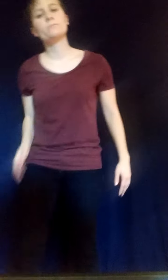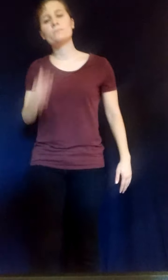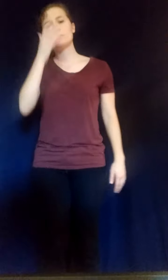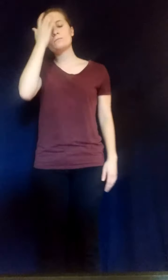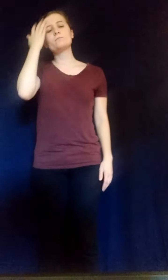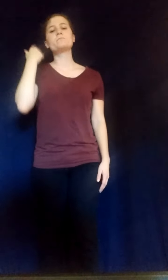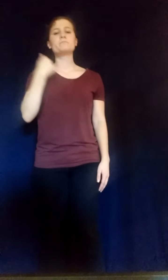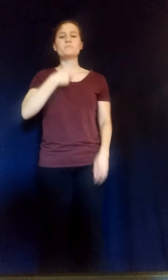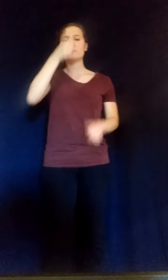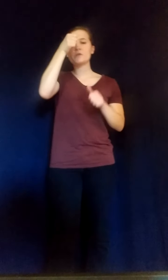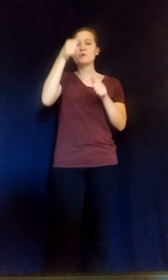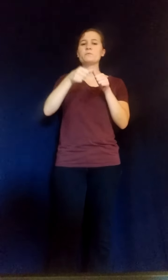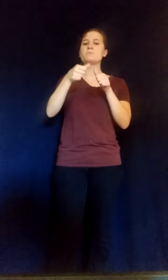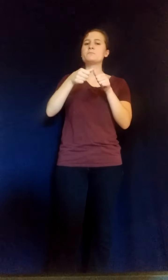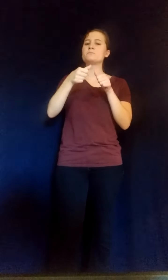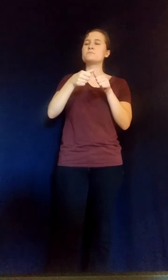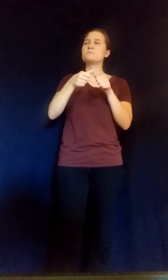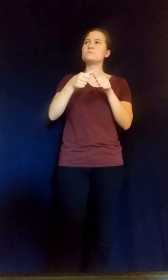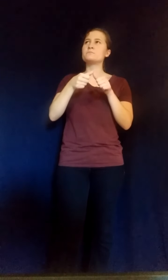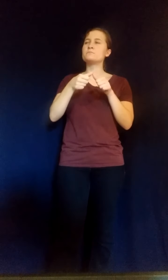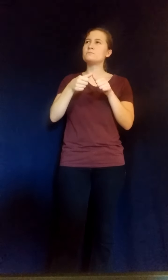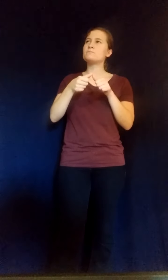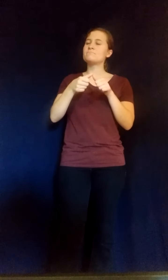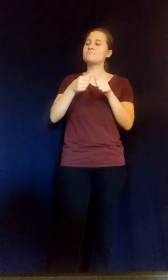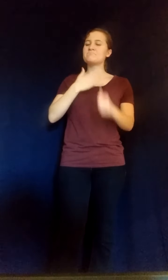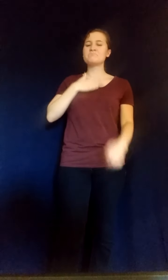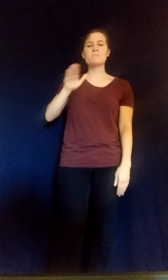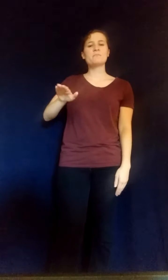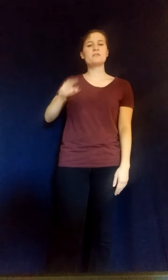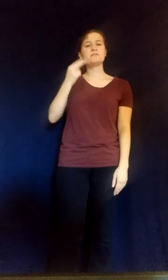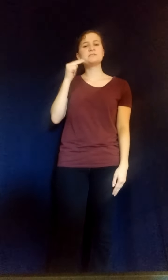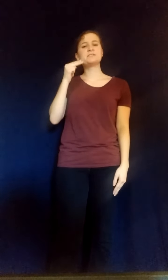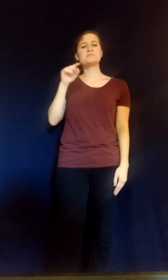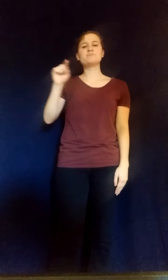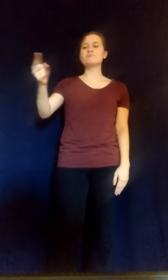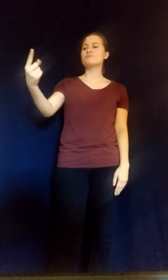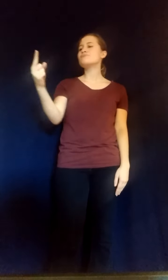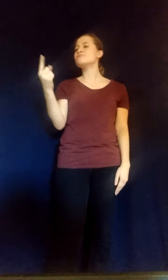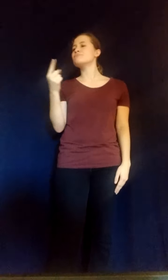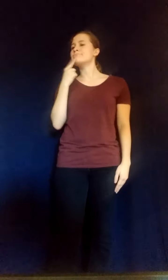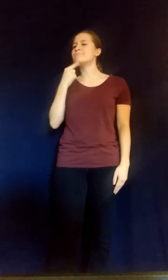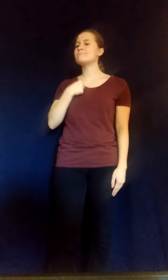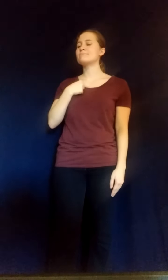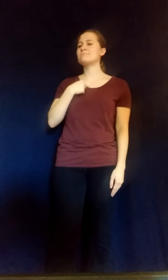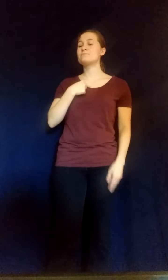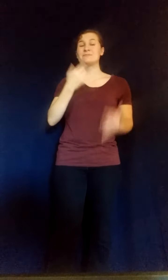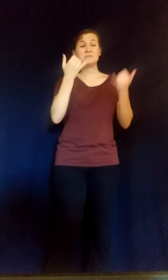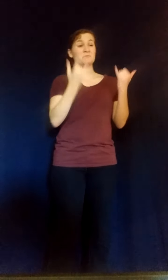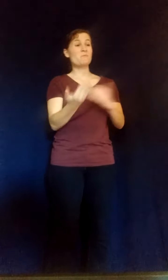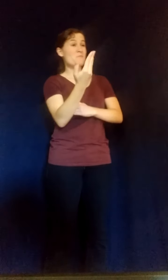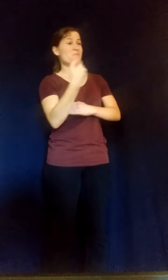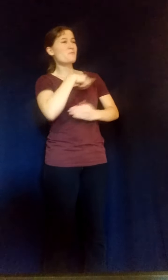I remember my little niece ran up to me and told me, "We learned about Jesus